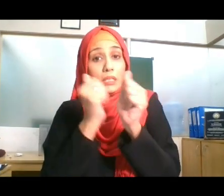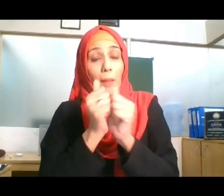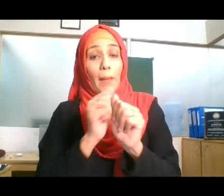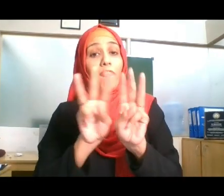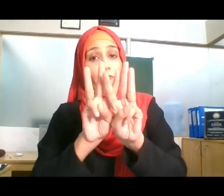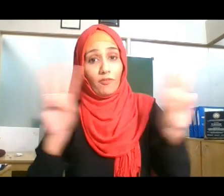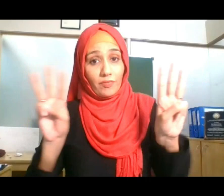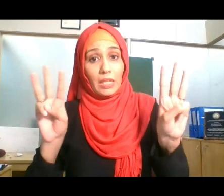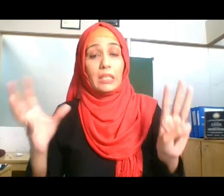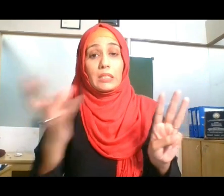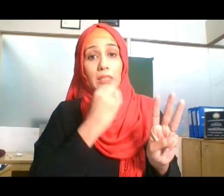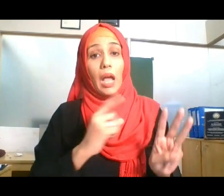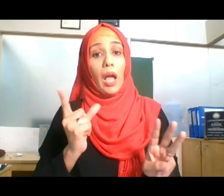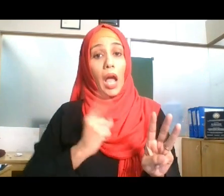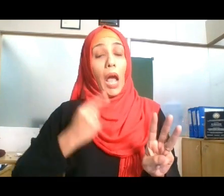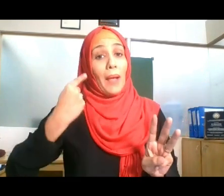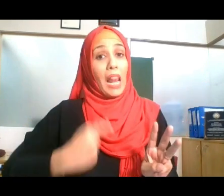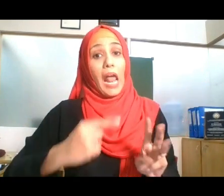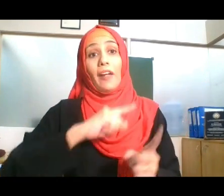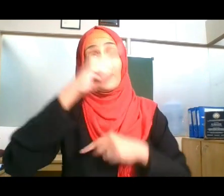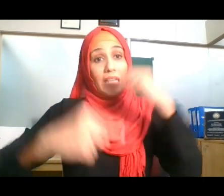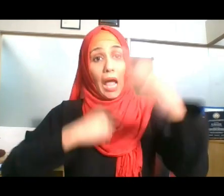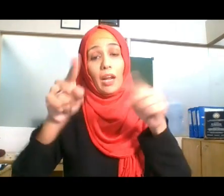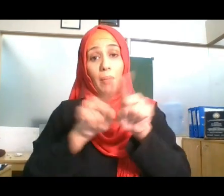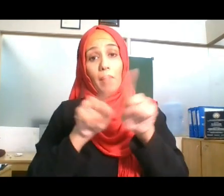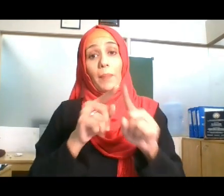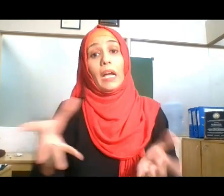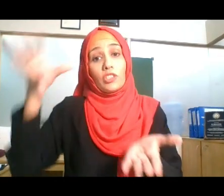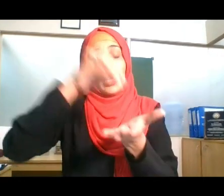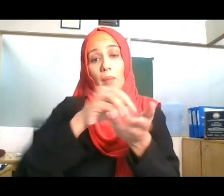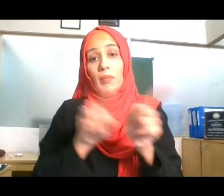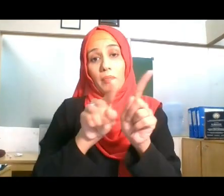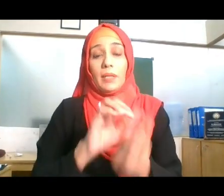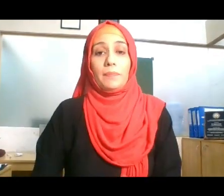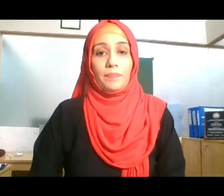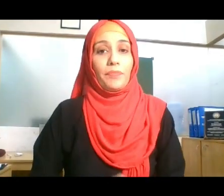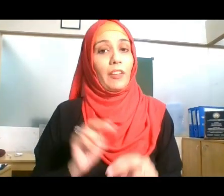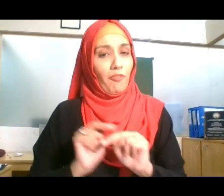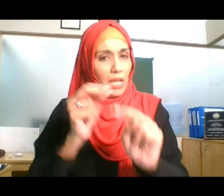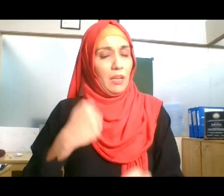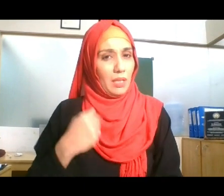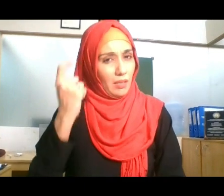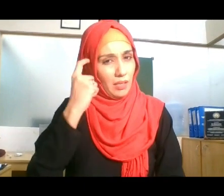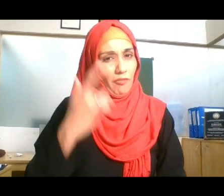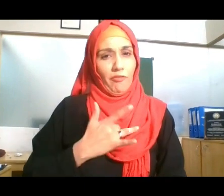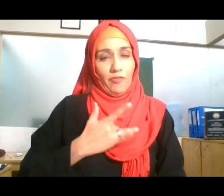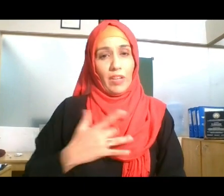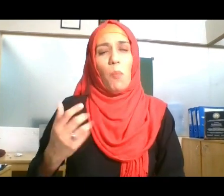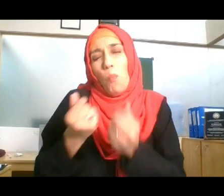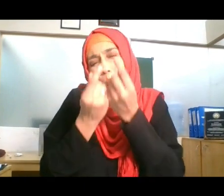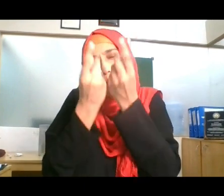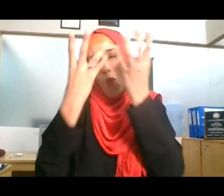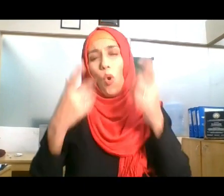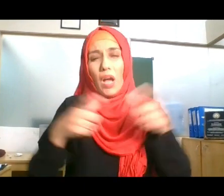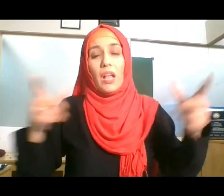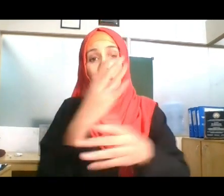the entire life cycle or ecosystem of inclusion through e-commerce as well. Finally, I feel the bulk of the population of persons with